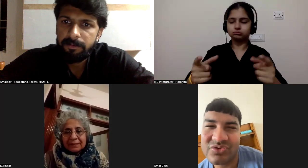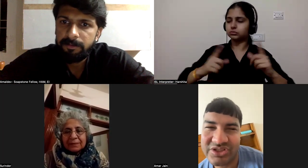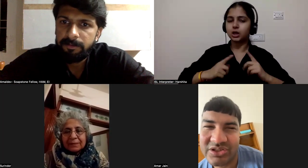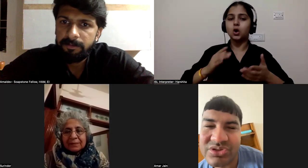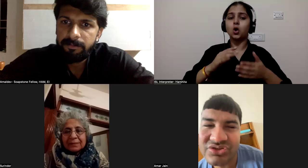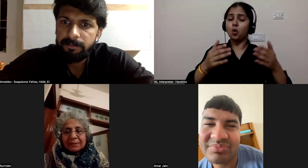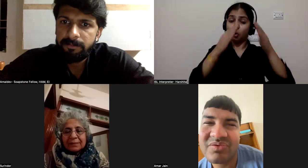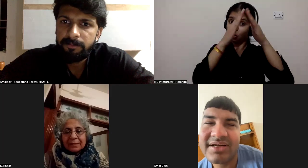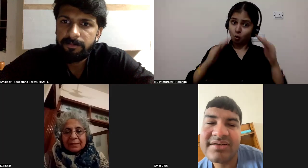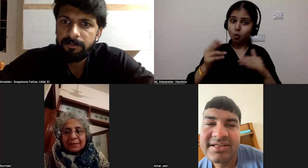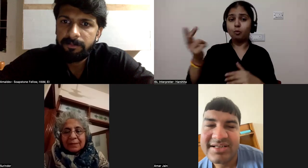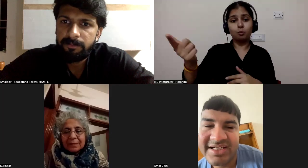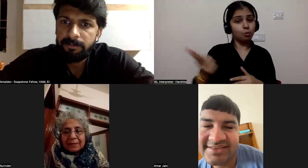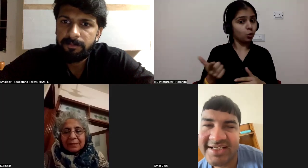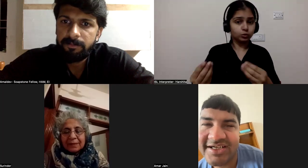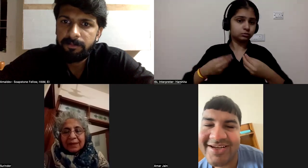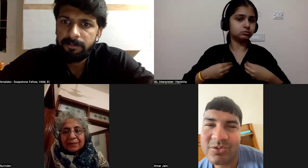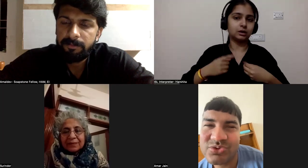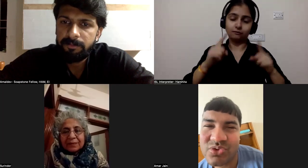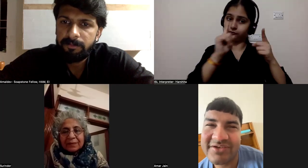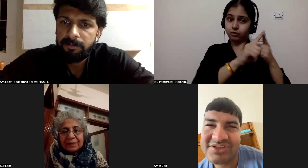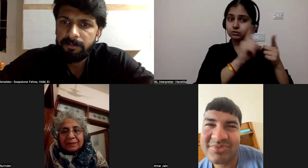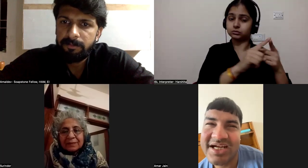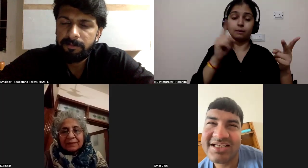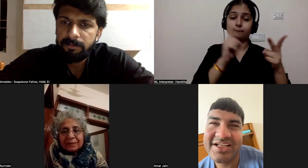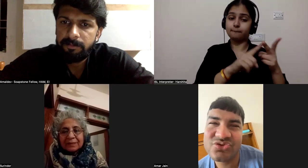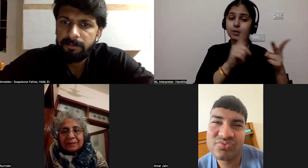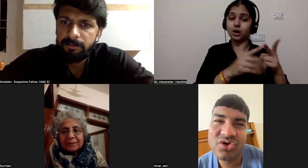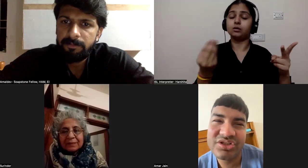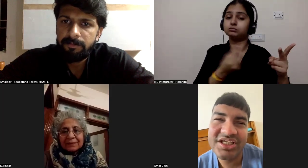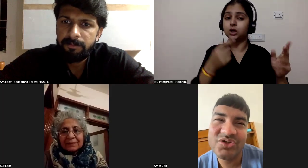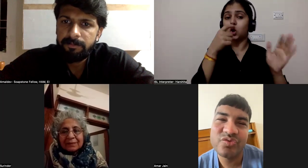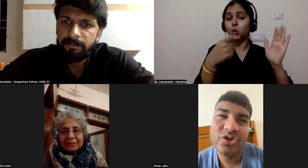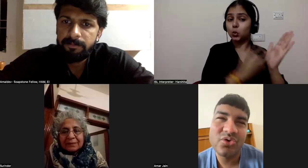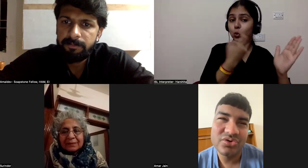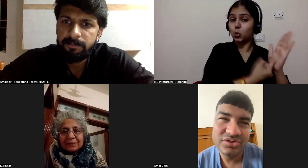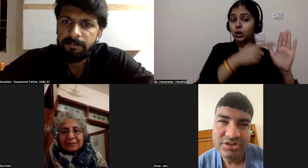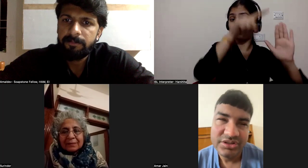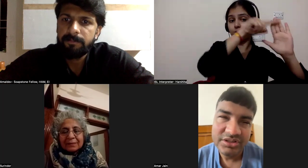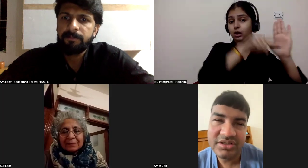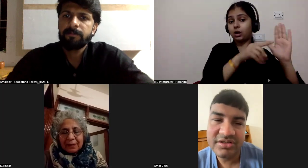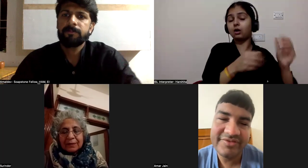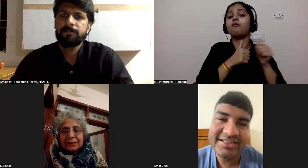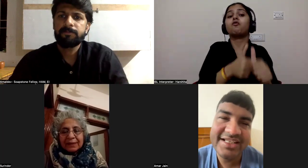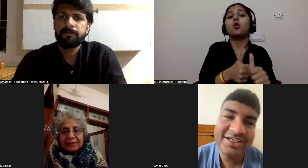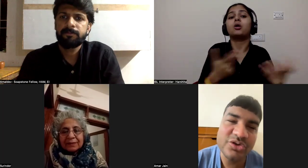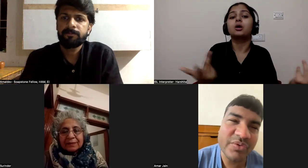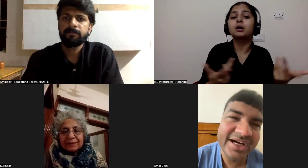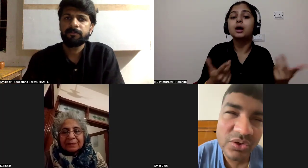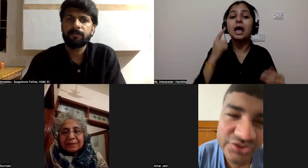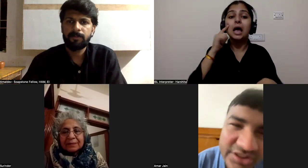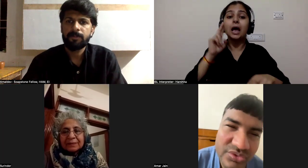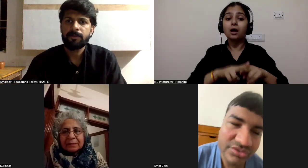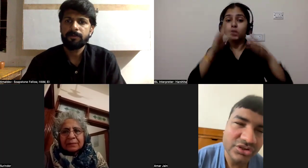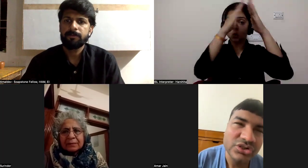of the housing loans, number one. And secondly, also give some guidelines on what they need to follow when they need to